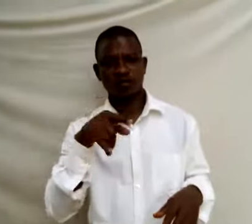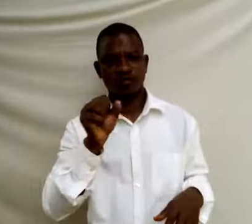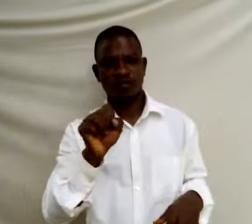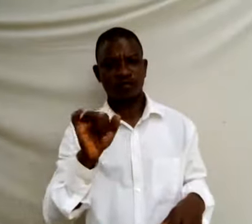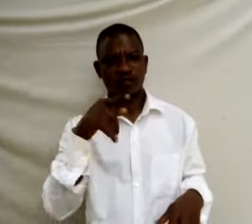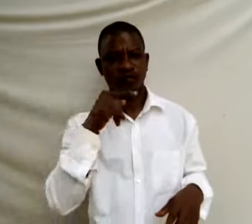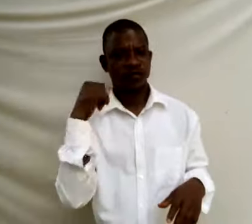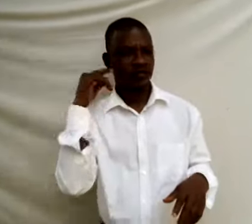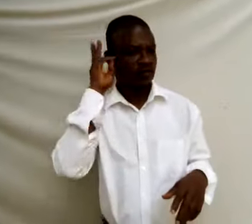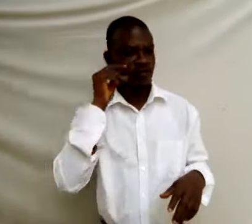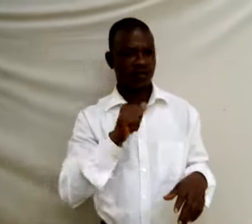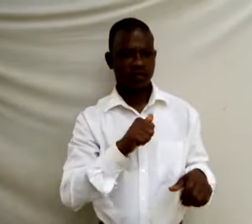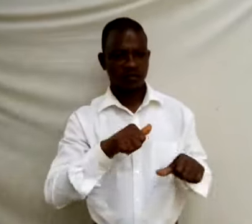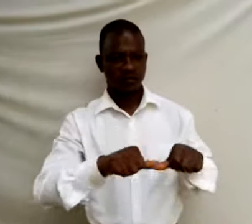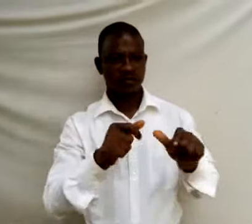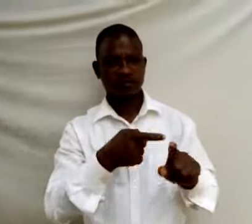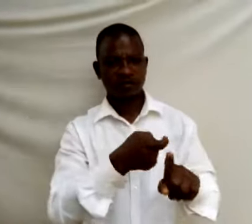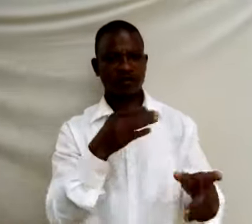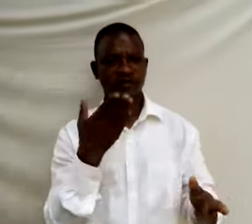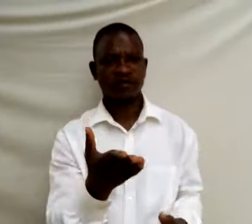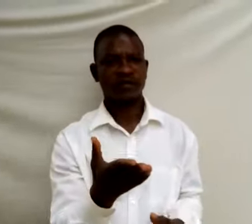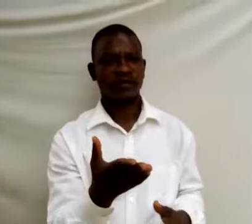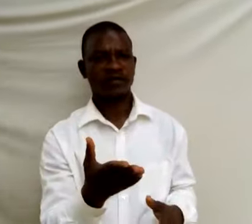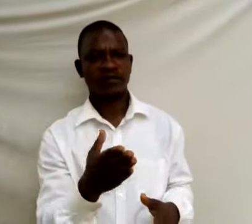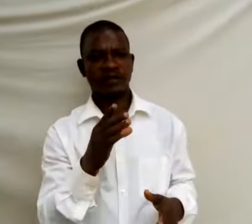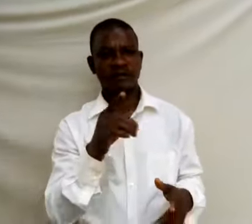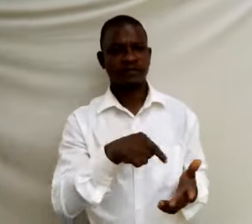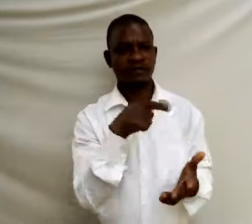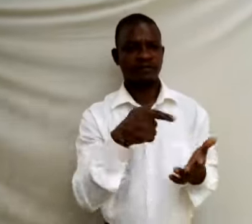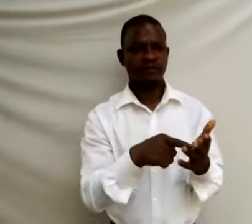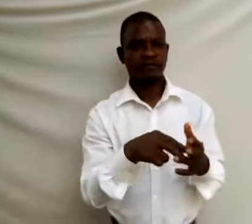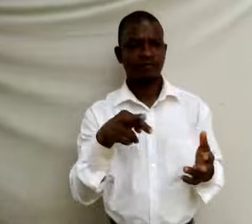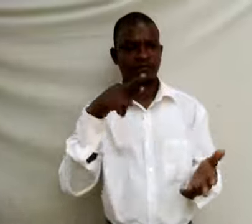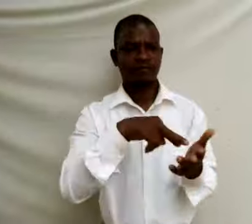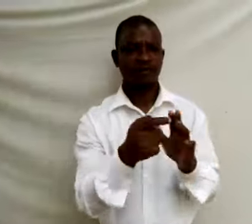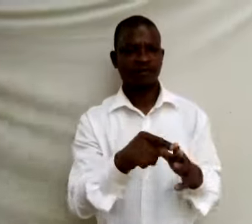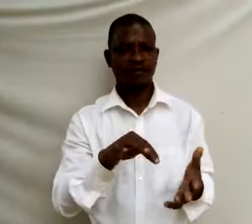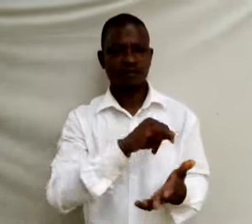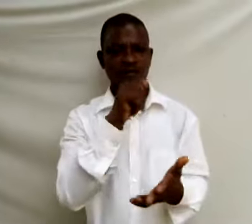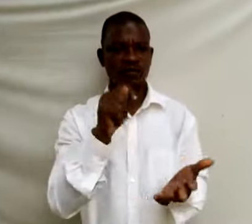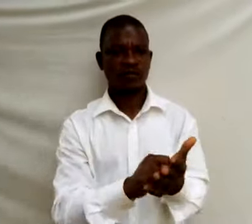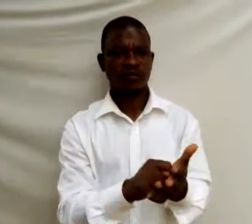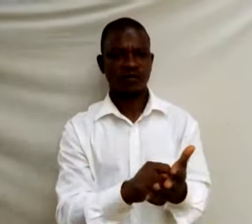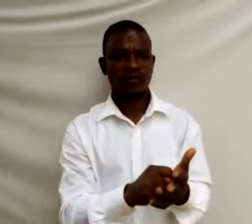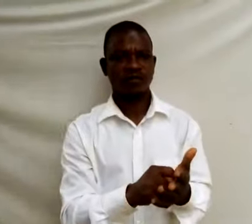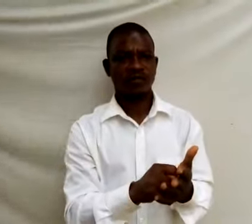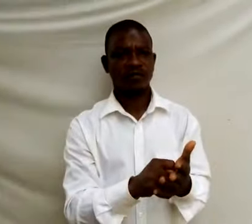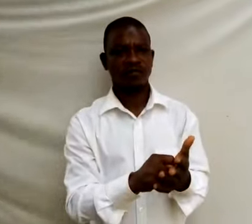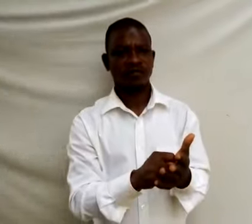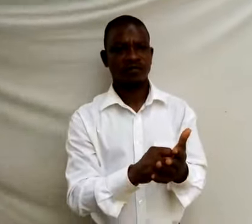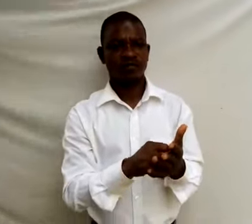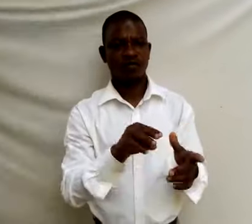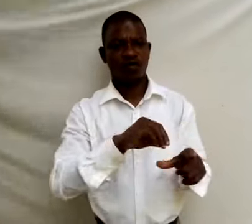shall continue from there. This refers to the total or aggregate